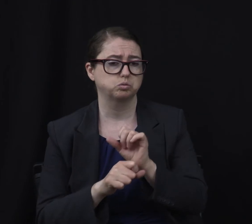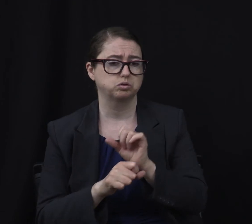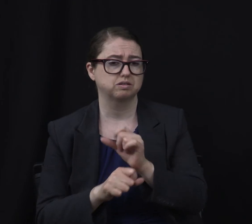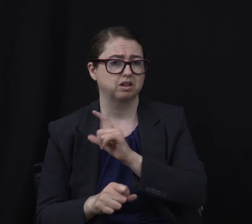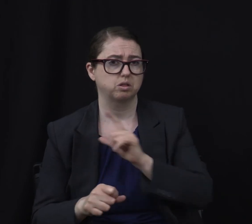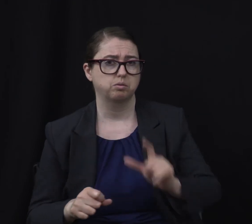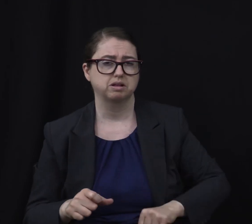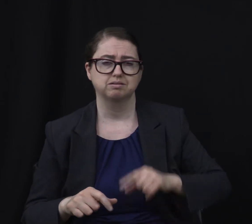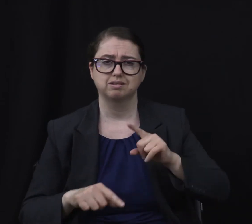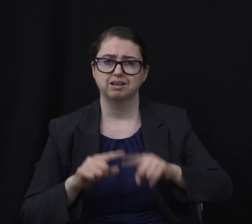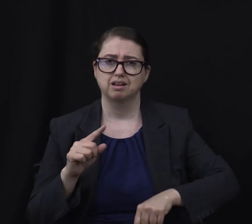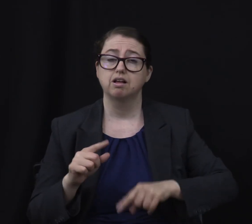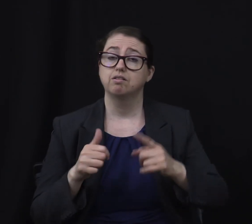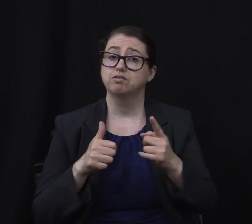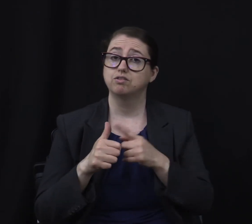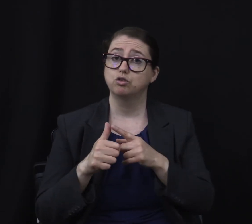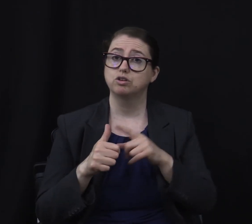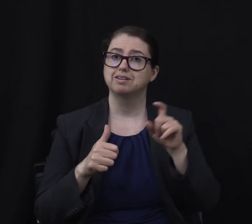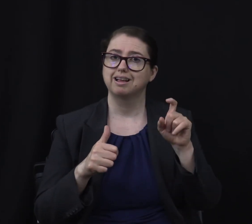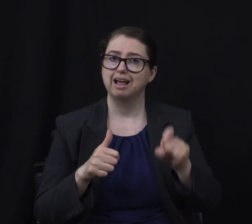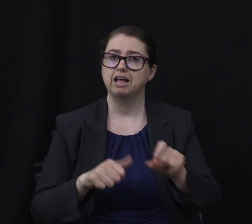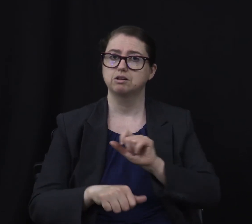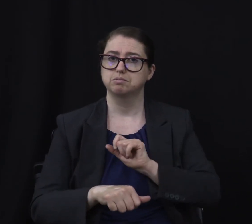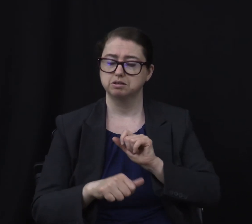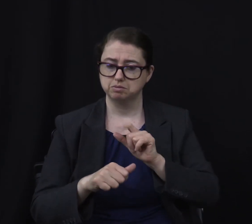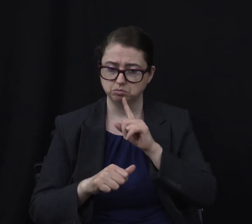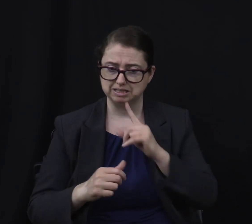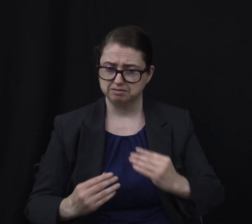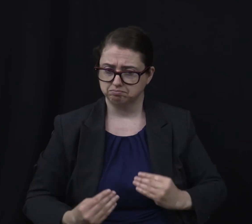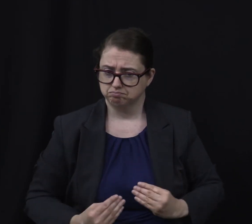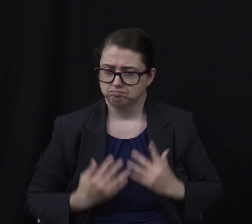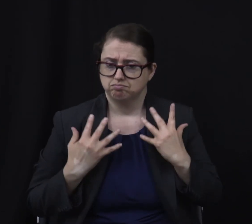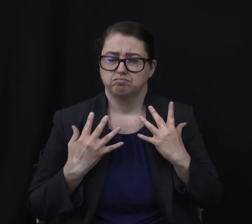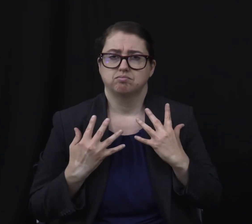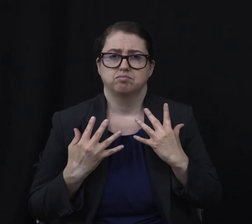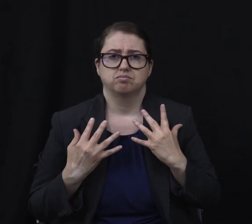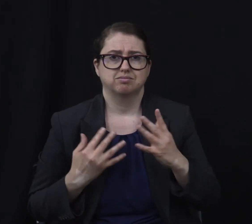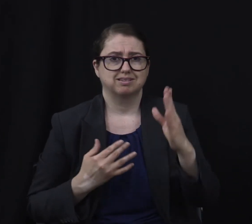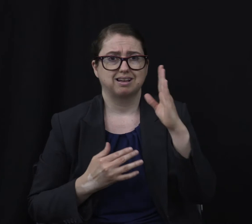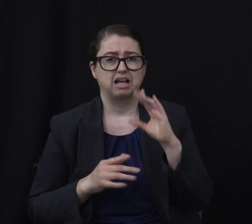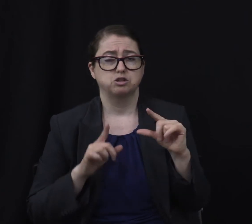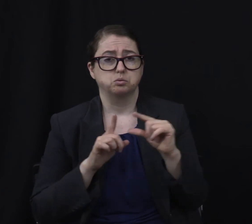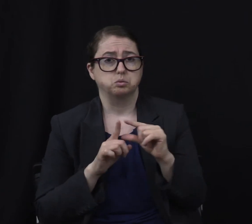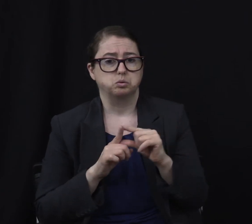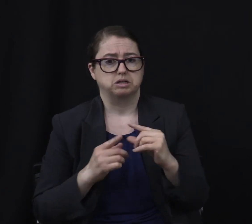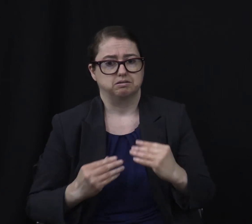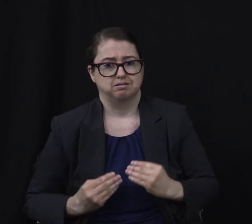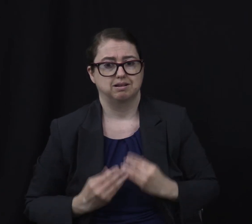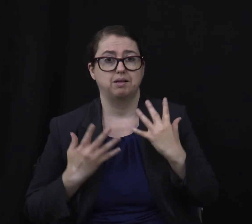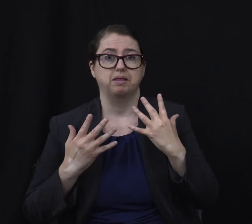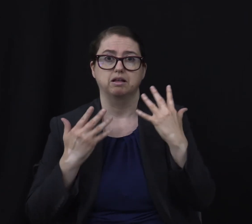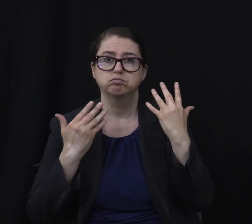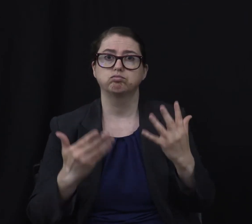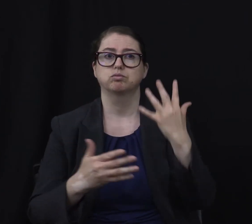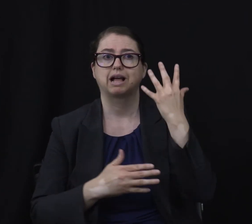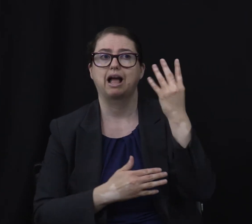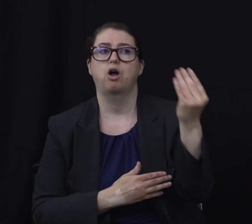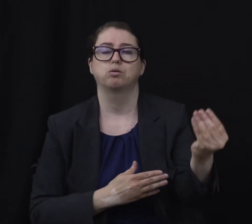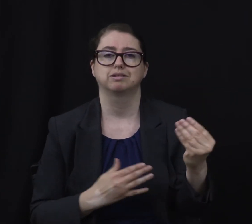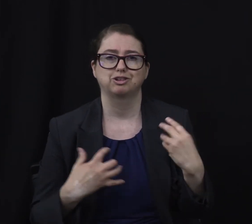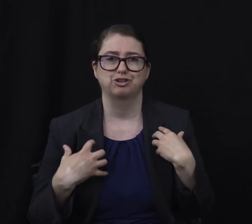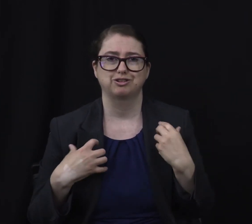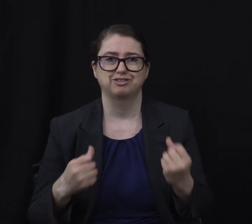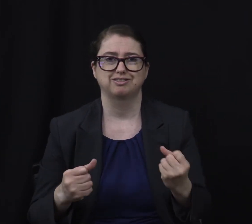of all, you have to be set on fire by the word of the Lord, and then you can go. Then there can be courage.